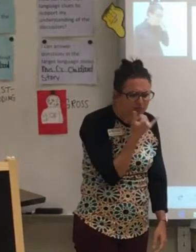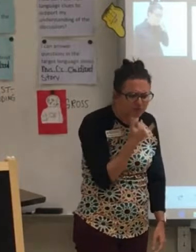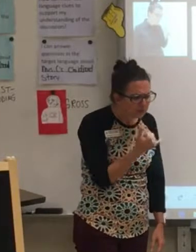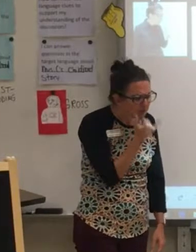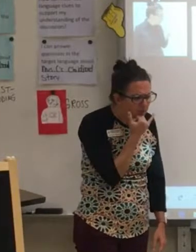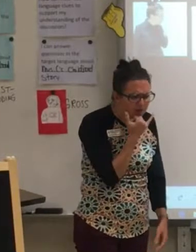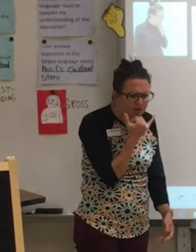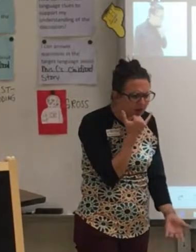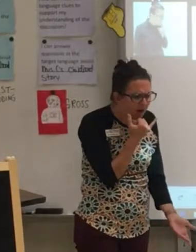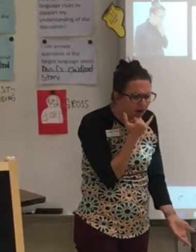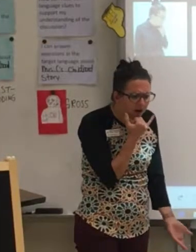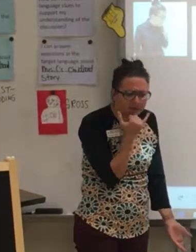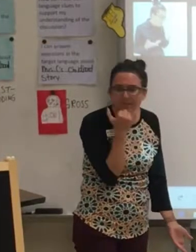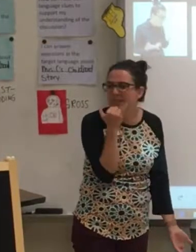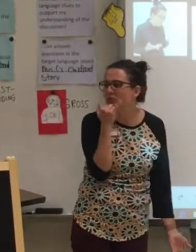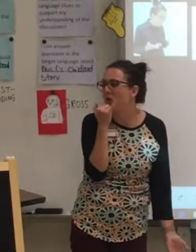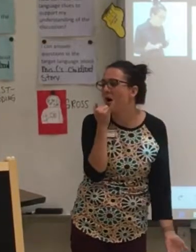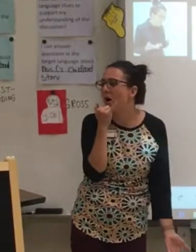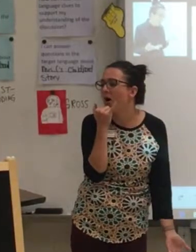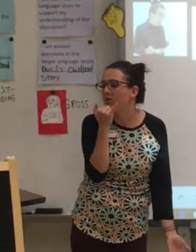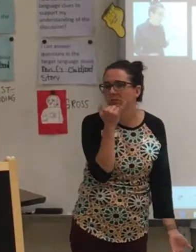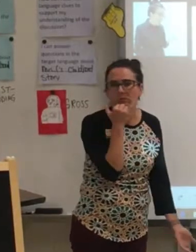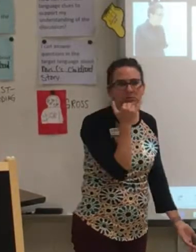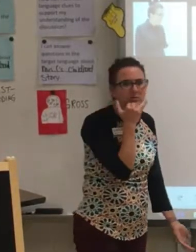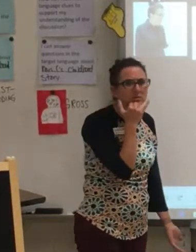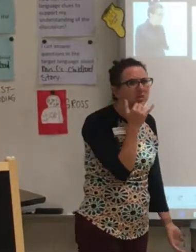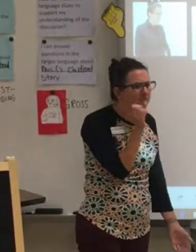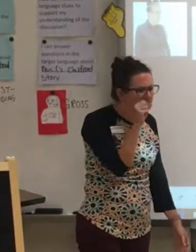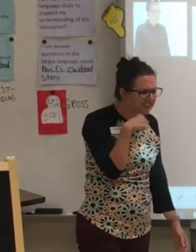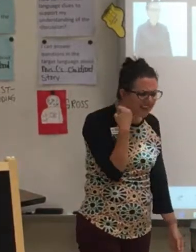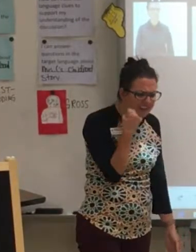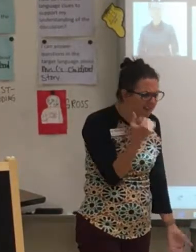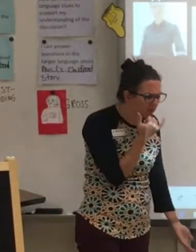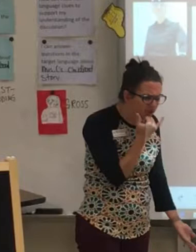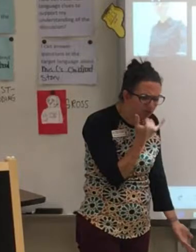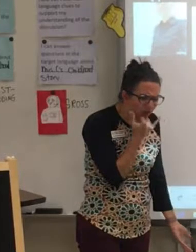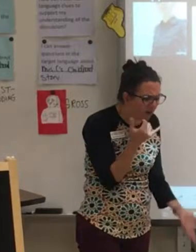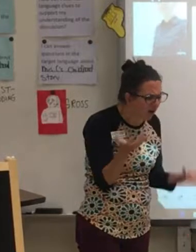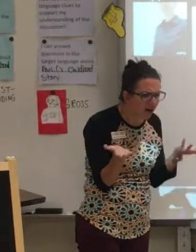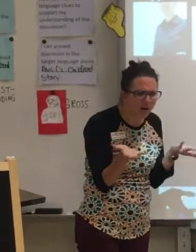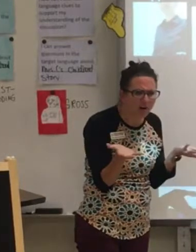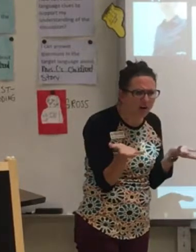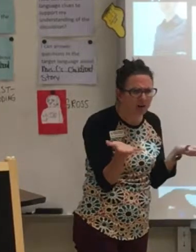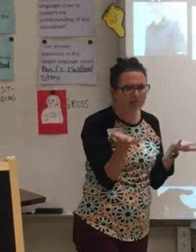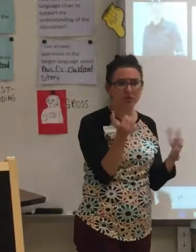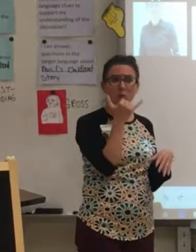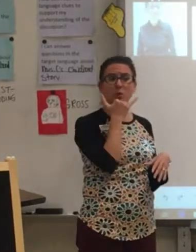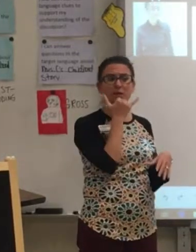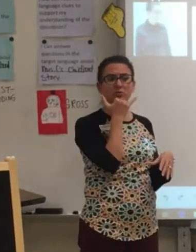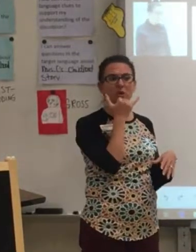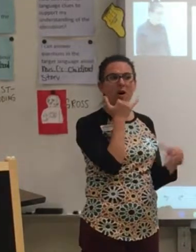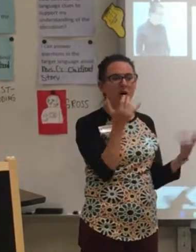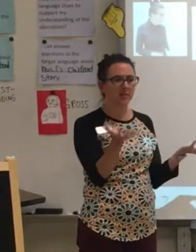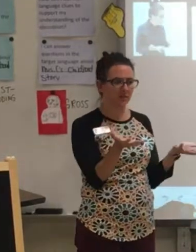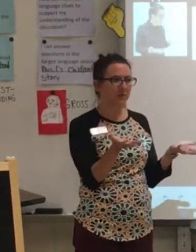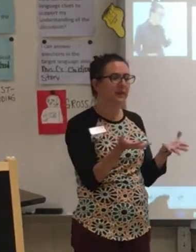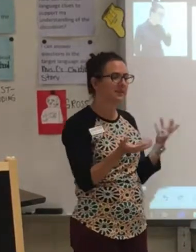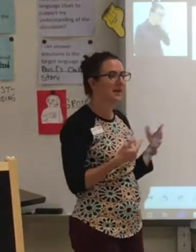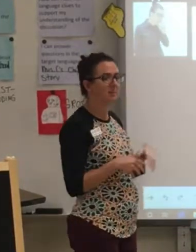Stacy, what's wrong? This means wrong. Stacy, what's wrong? So what's wrong is what I signed, but you